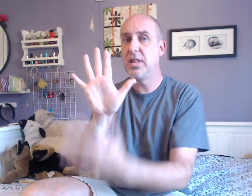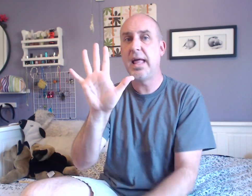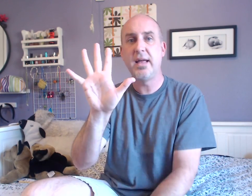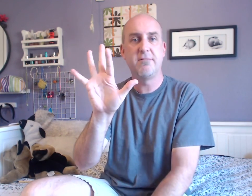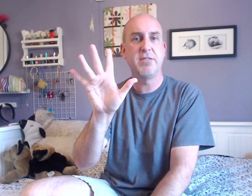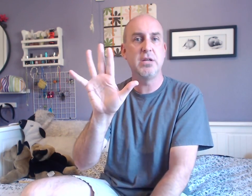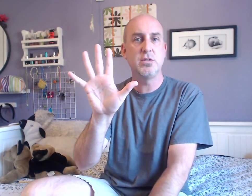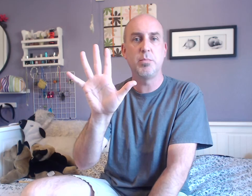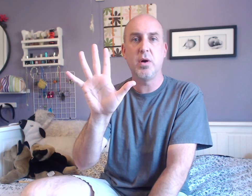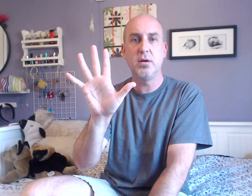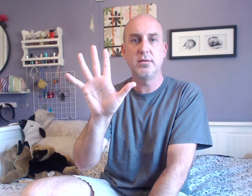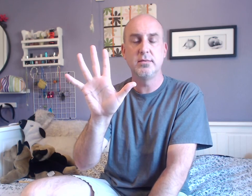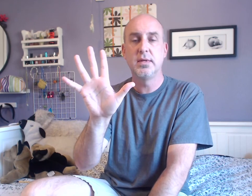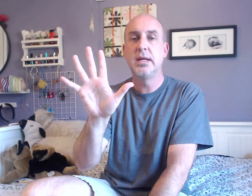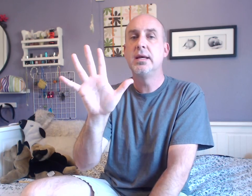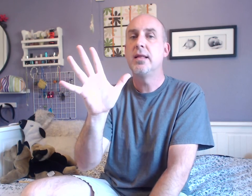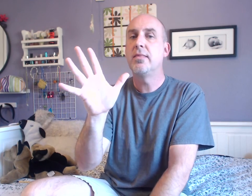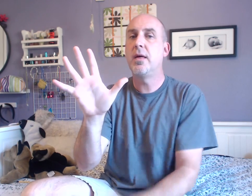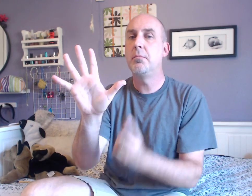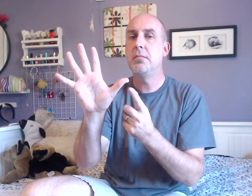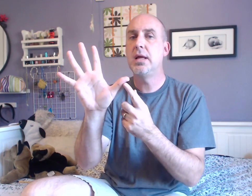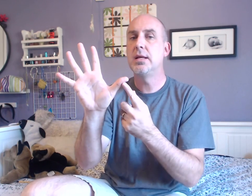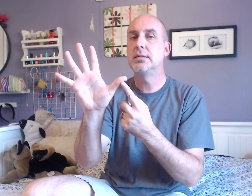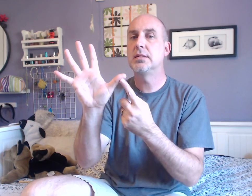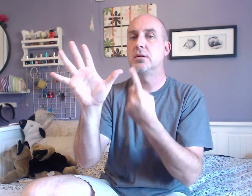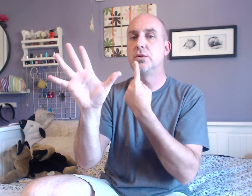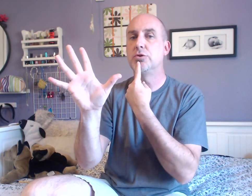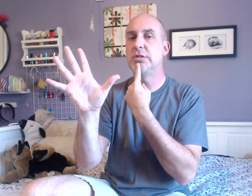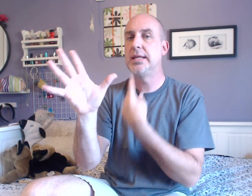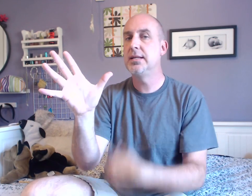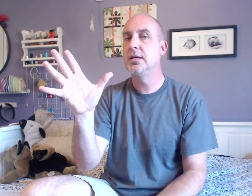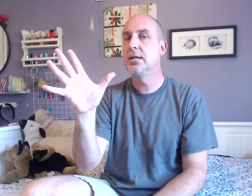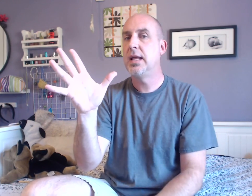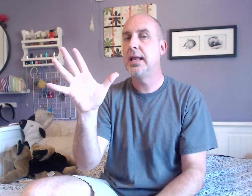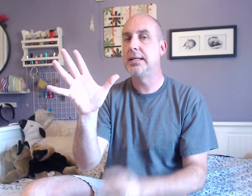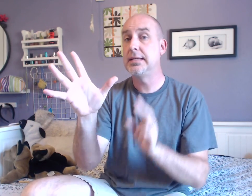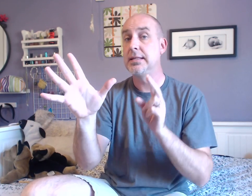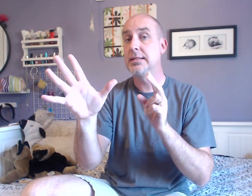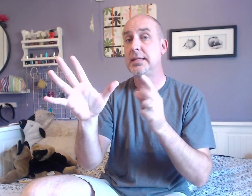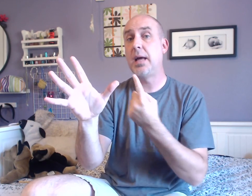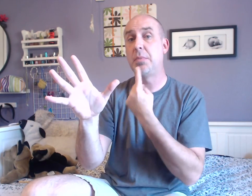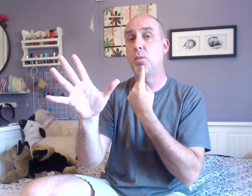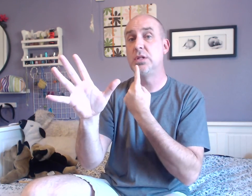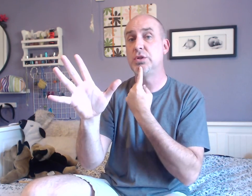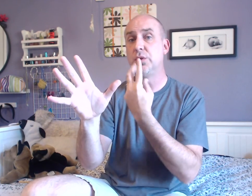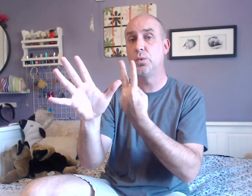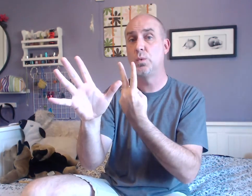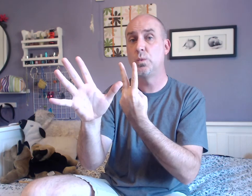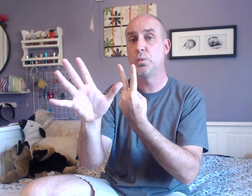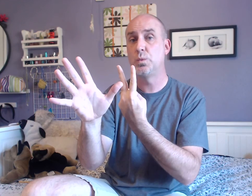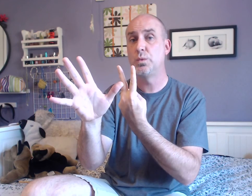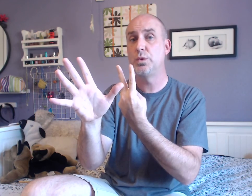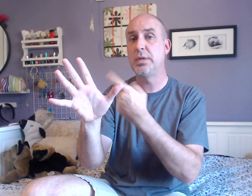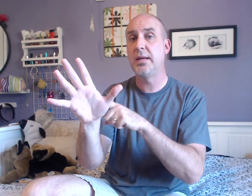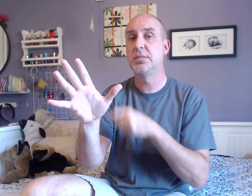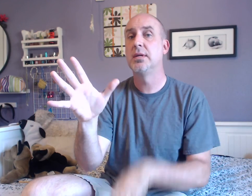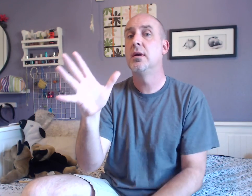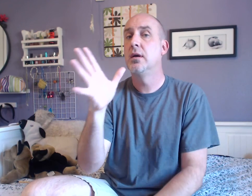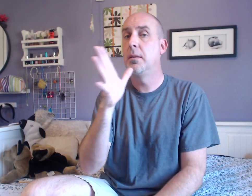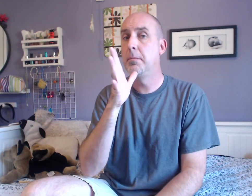flat fingers apart. Thumb is going to go to your chin and tap 1, 2, 2 times.